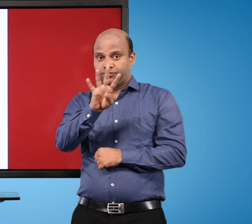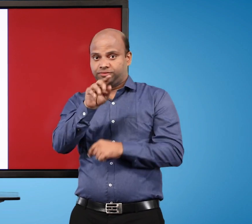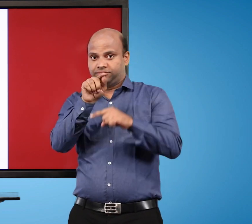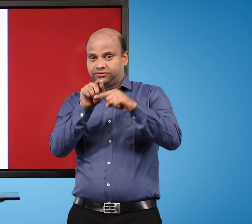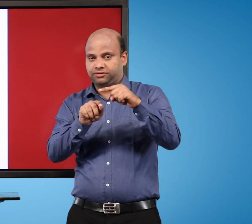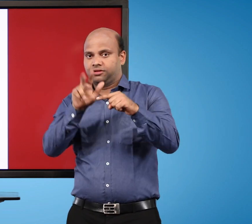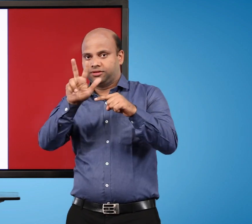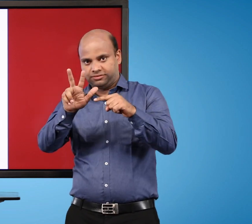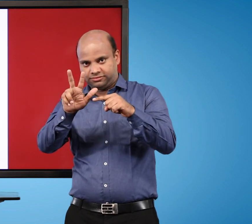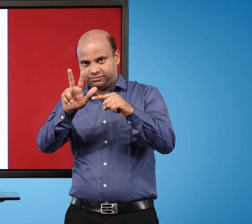24 divided by 8,